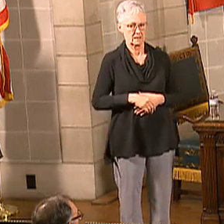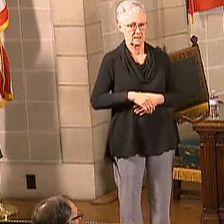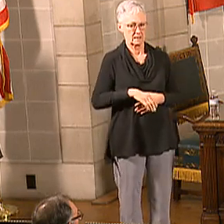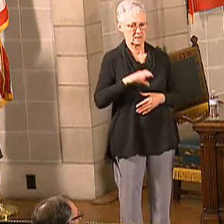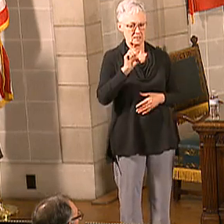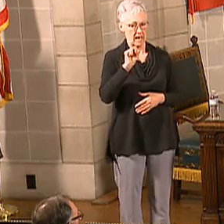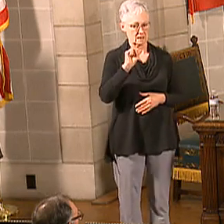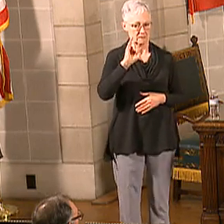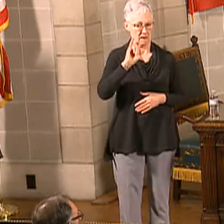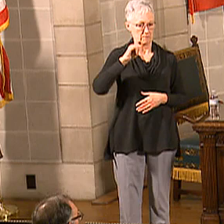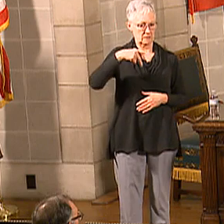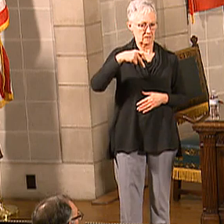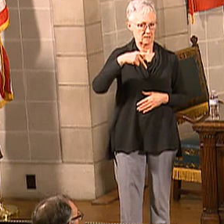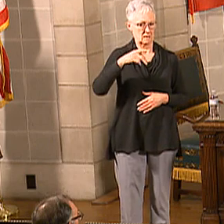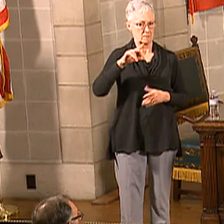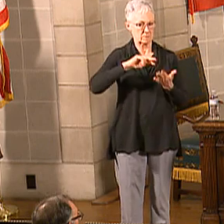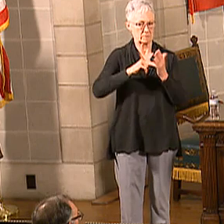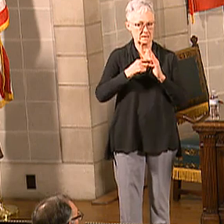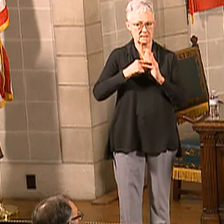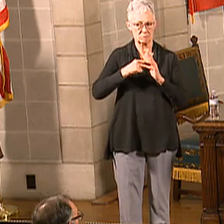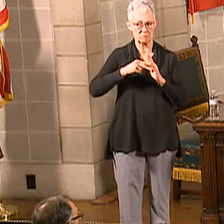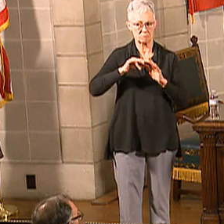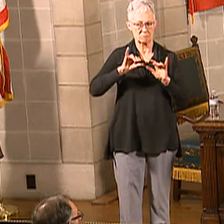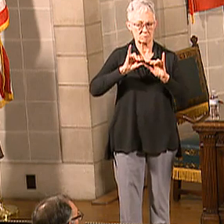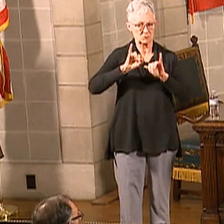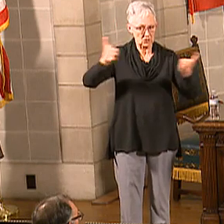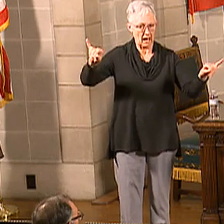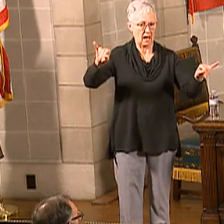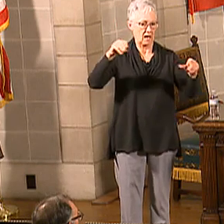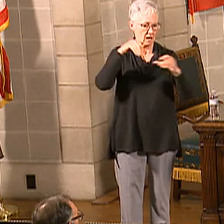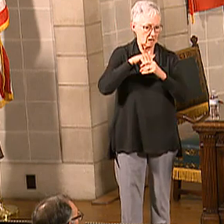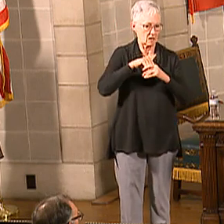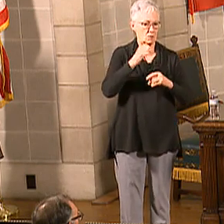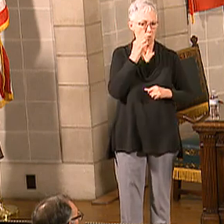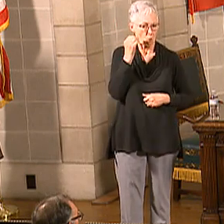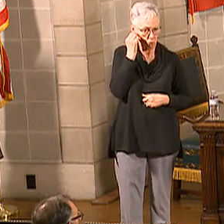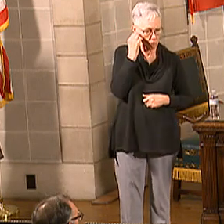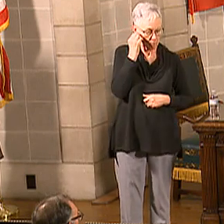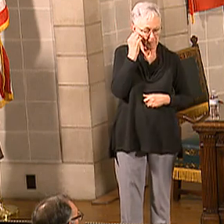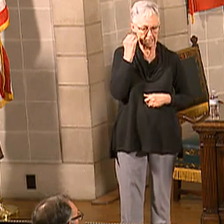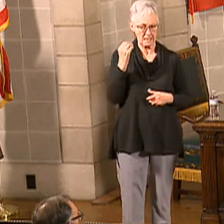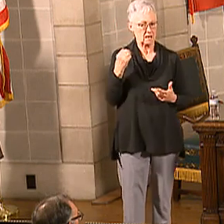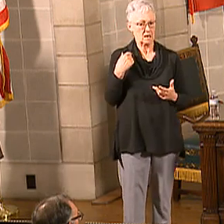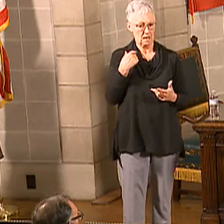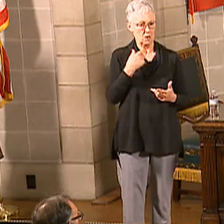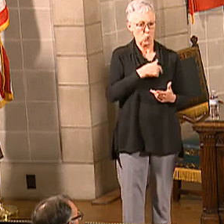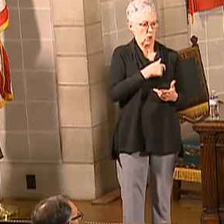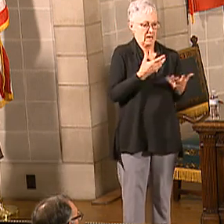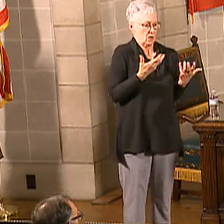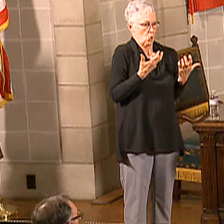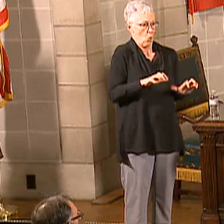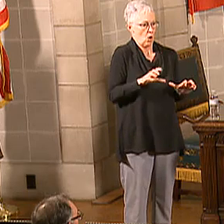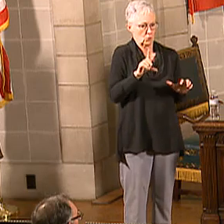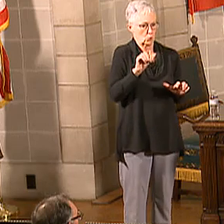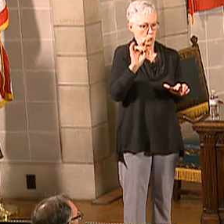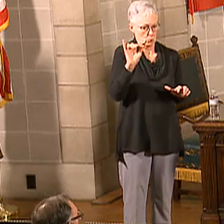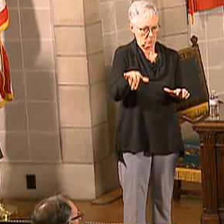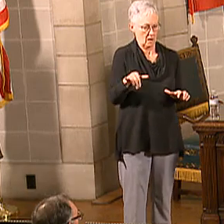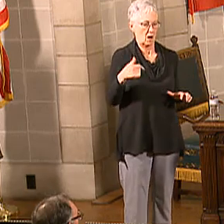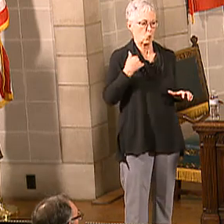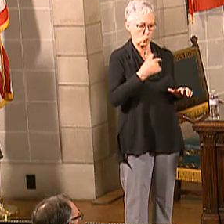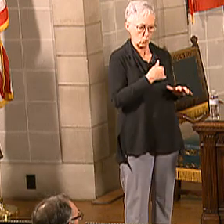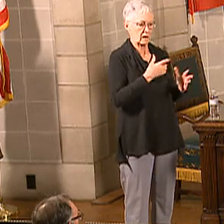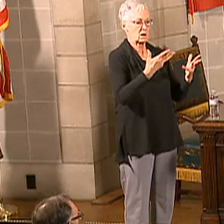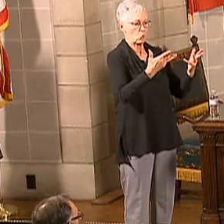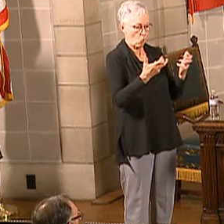isn't as effective as just making sure people are not gathering in groups larger than 10. So, and again, we've tailored across the state so we don't